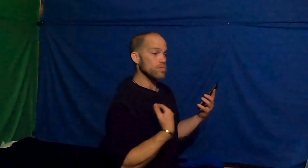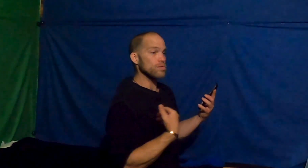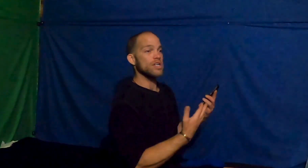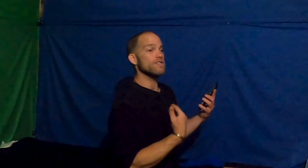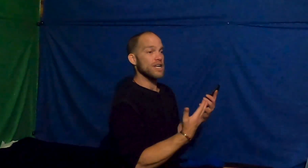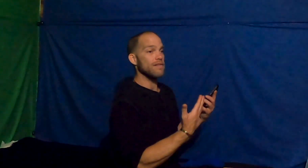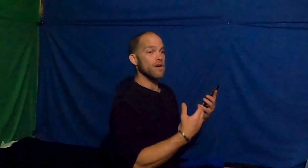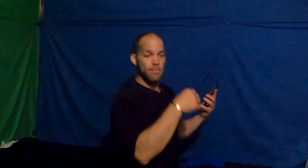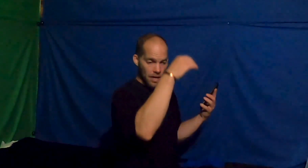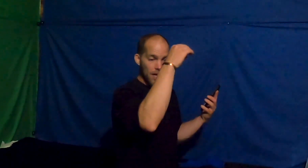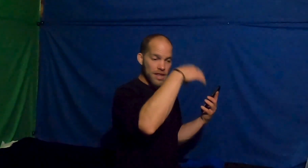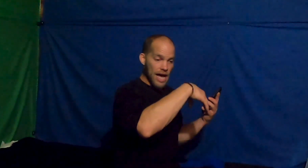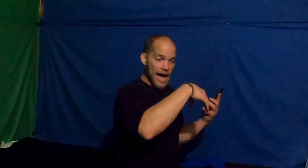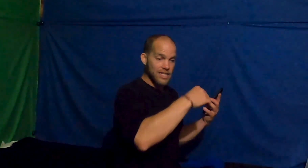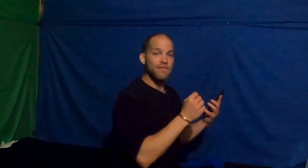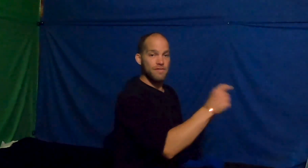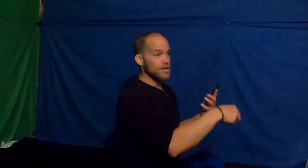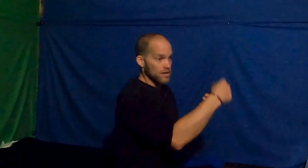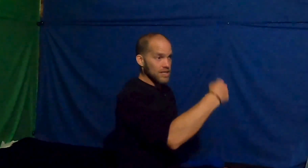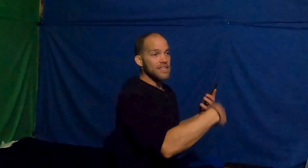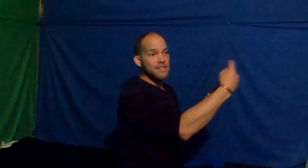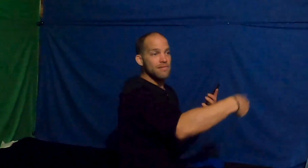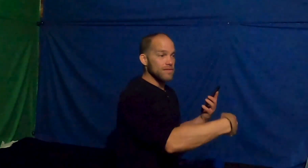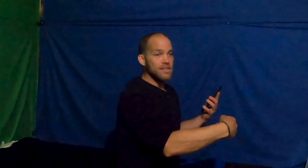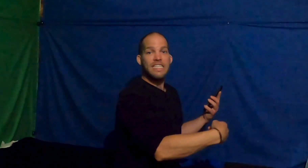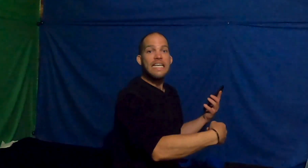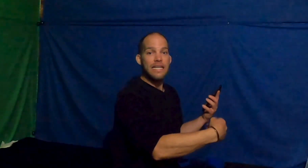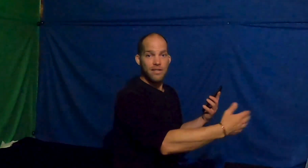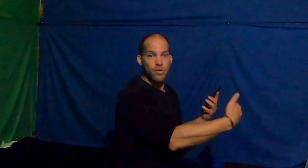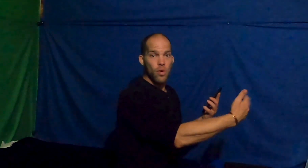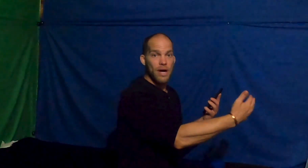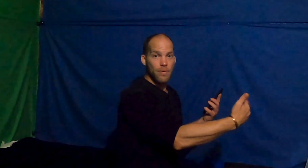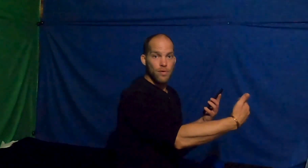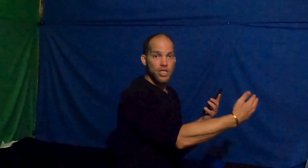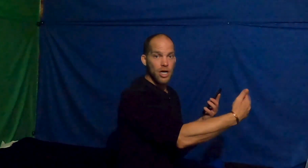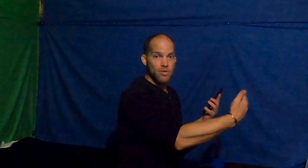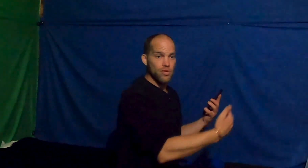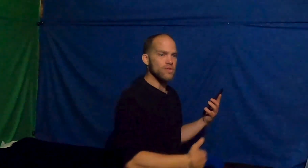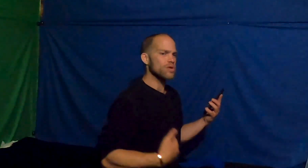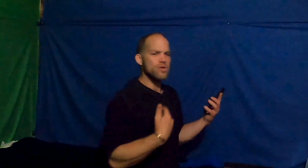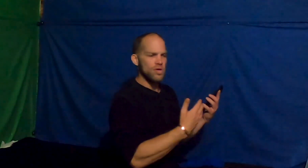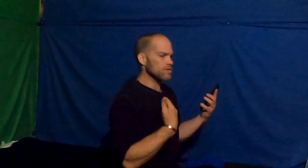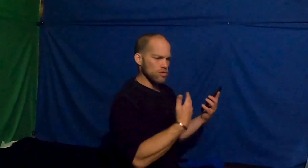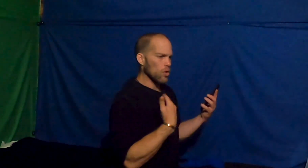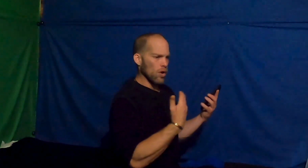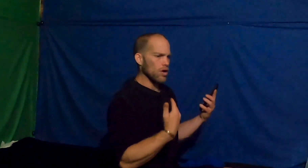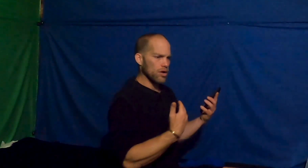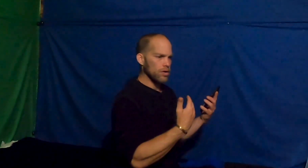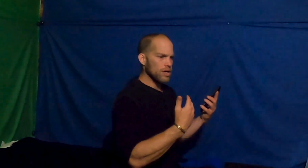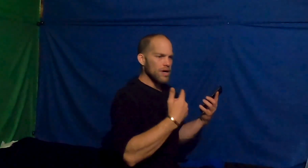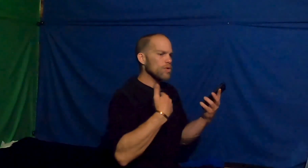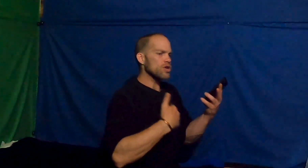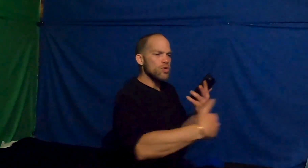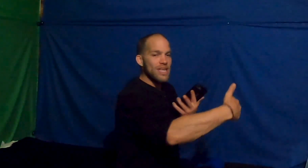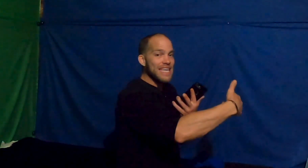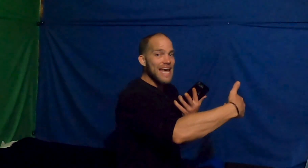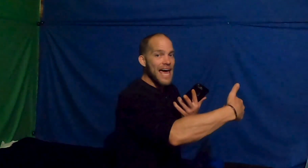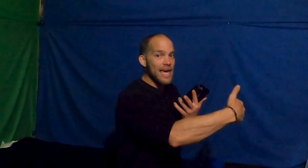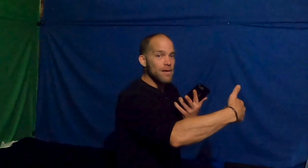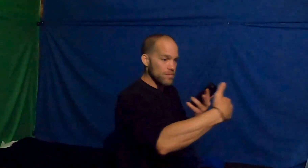give or take from, the active D, doorway in which it comes through. So you no longer, when you do EA, since